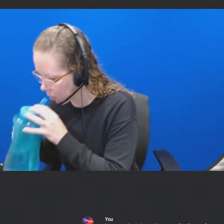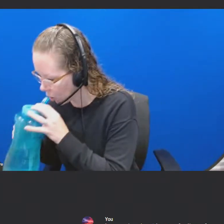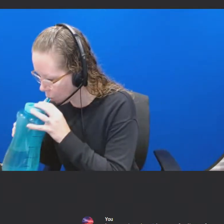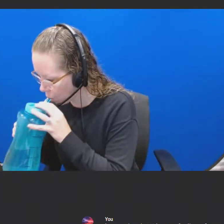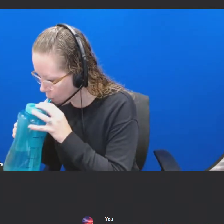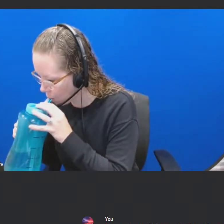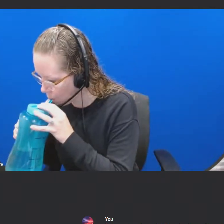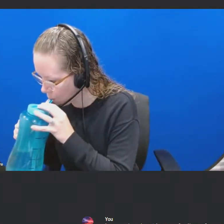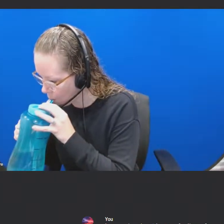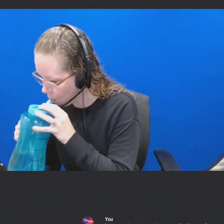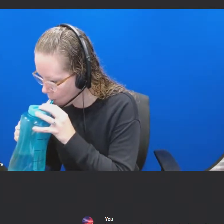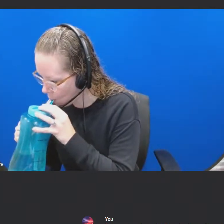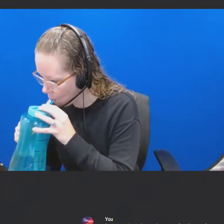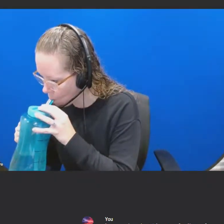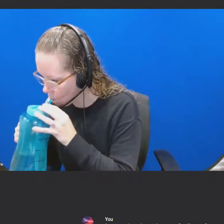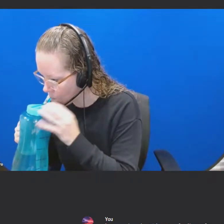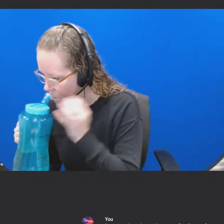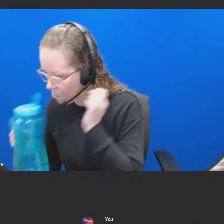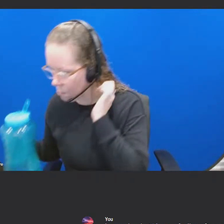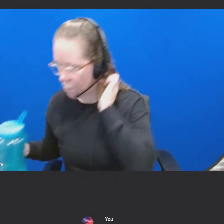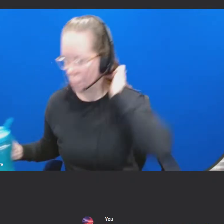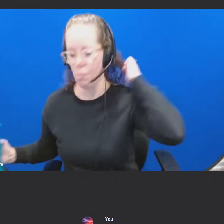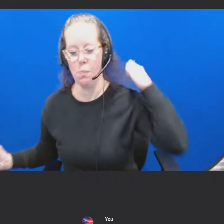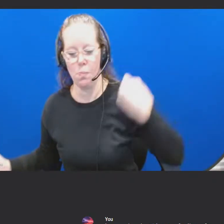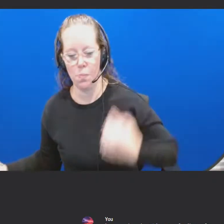Is there anyone watching?